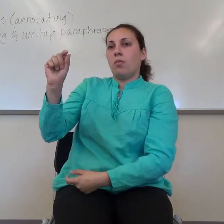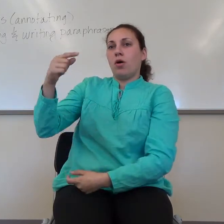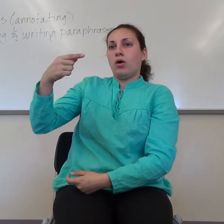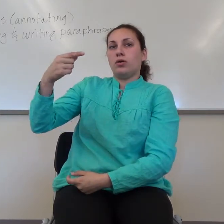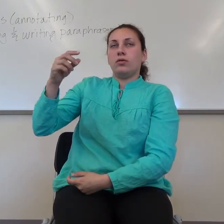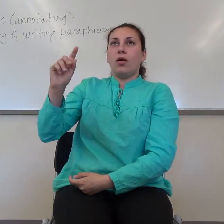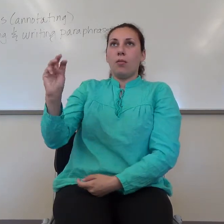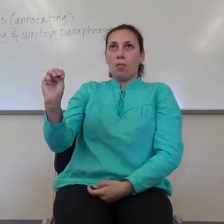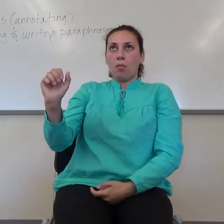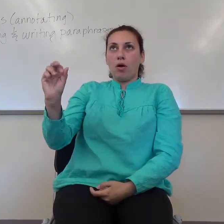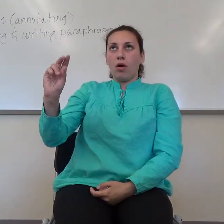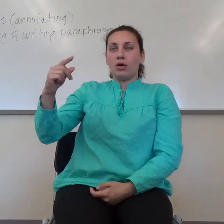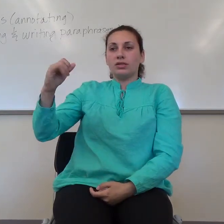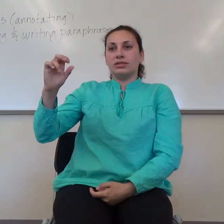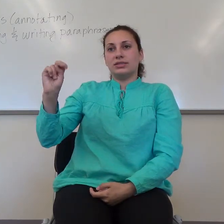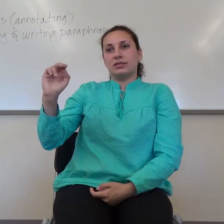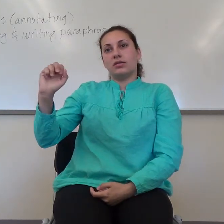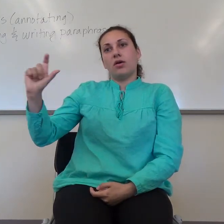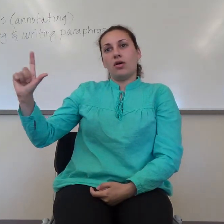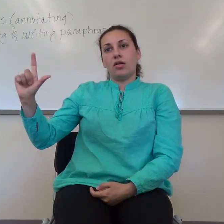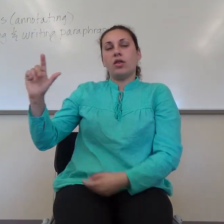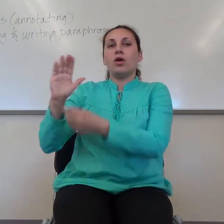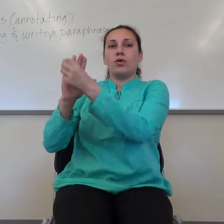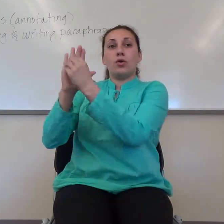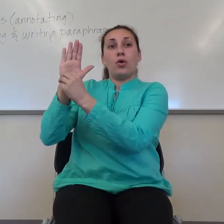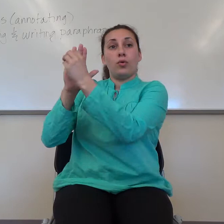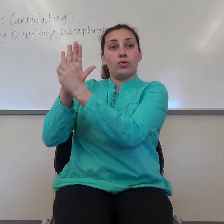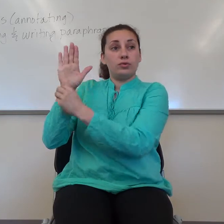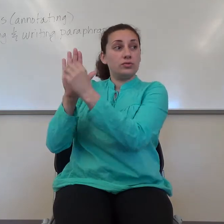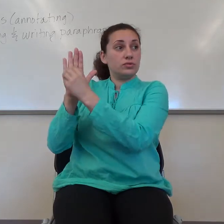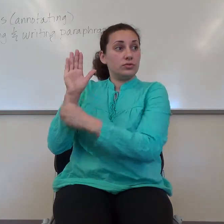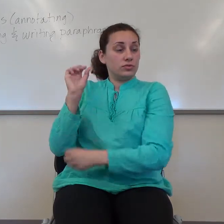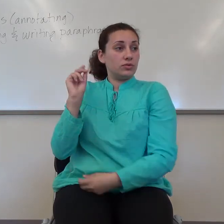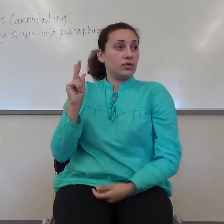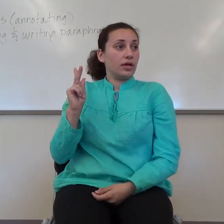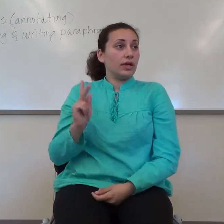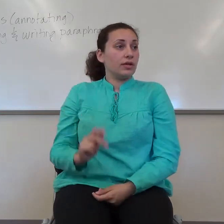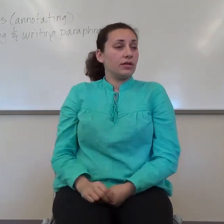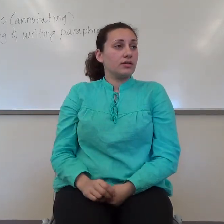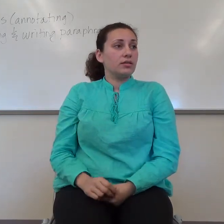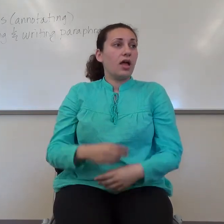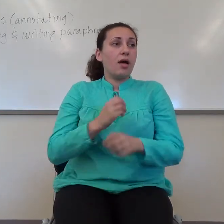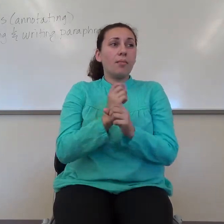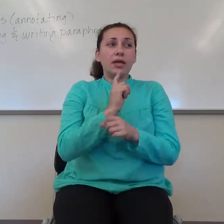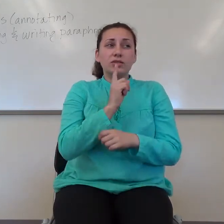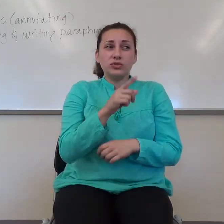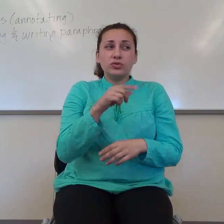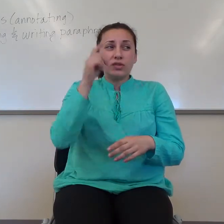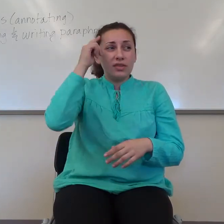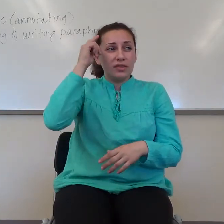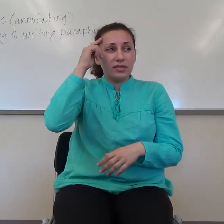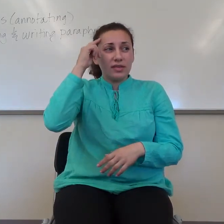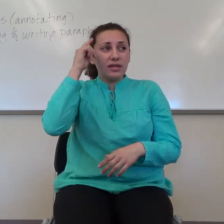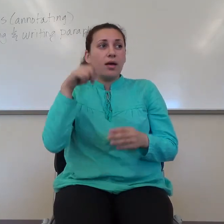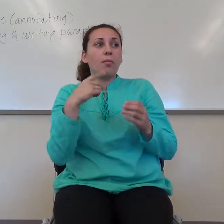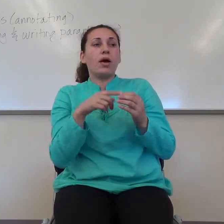was be sure that you are really thinking in terms of the notes, because if you have done